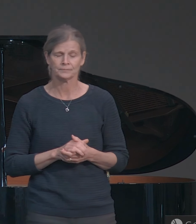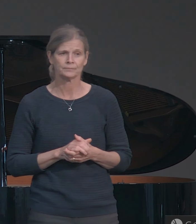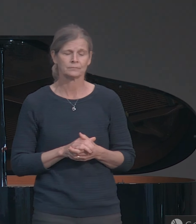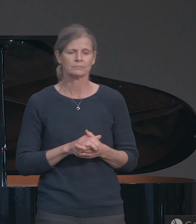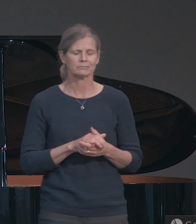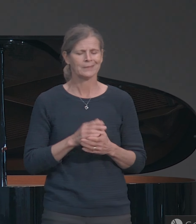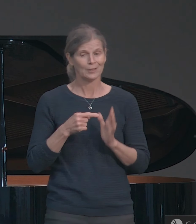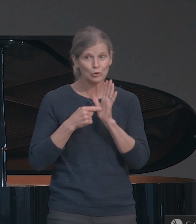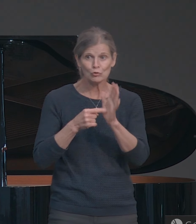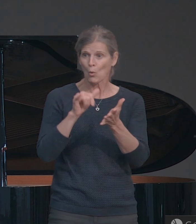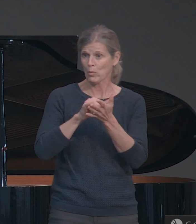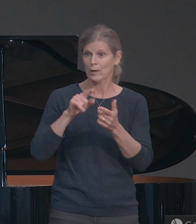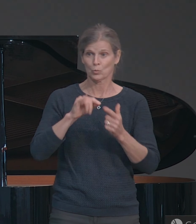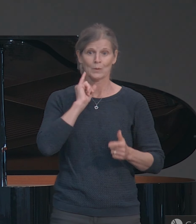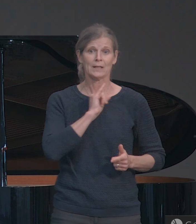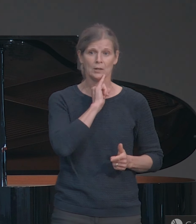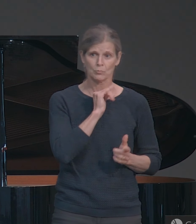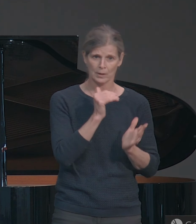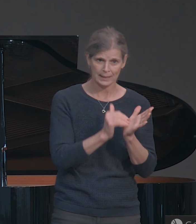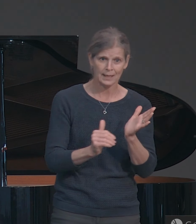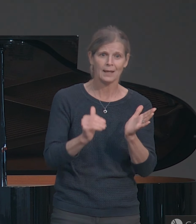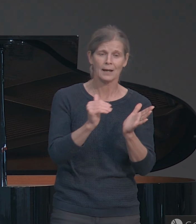to Israel time and again.